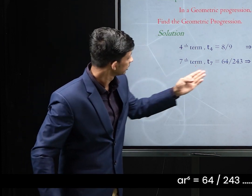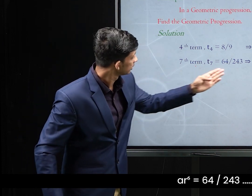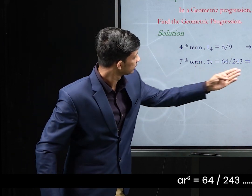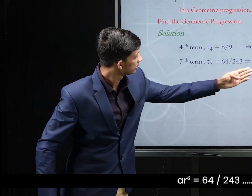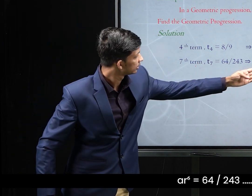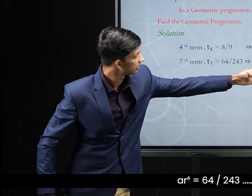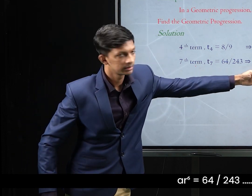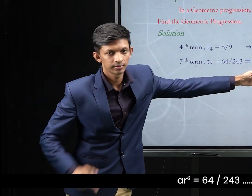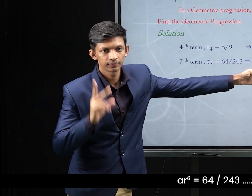equation 2.